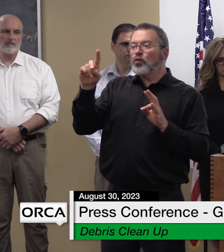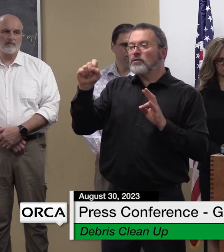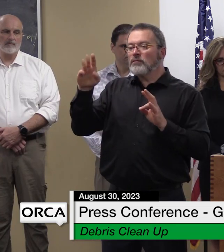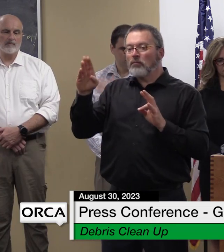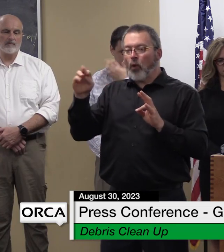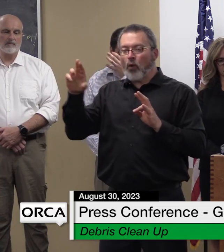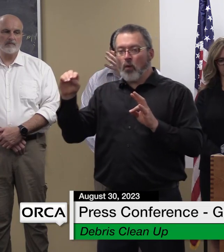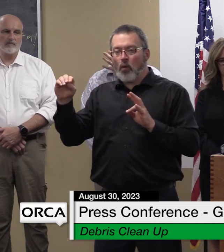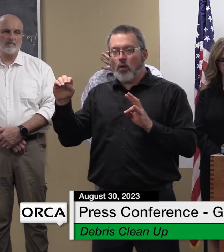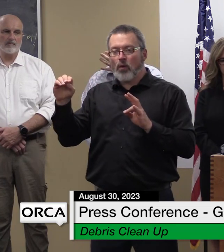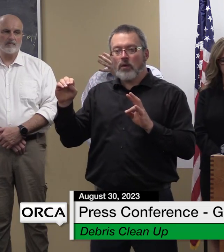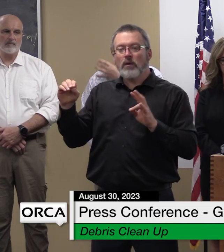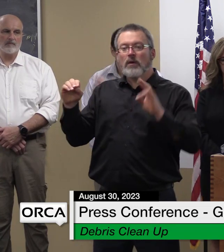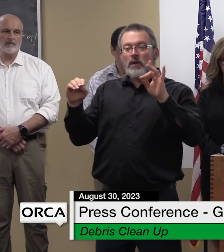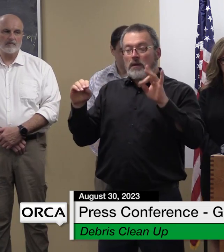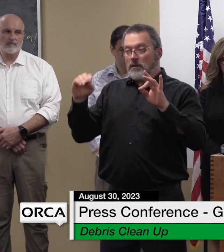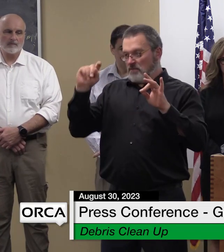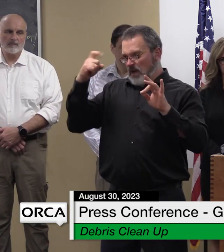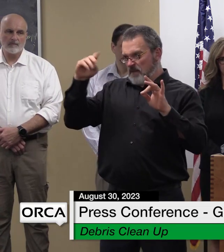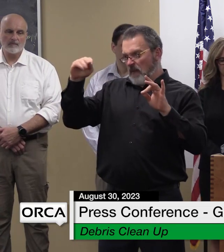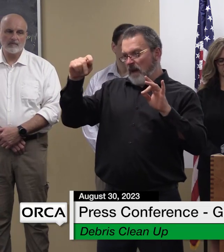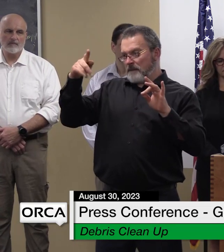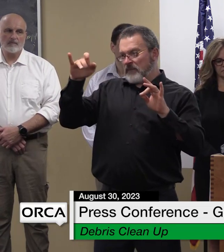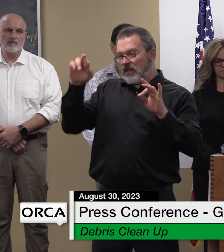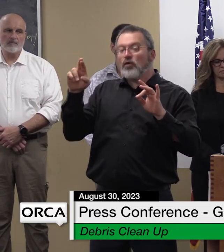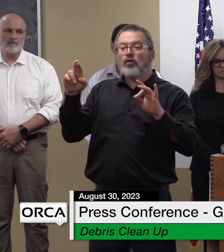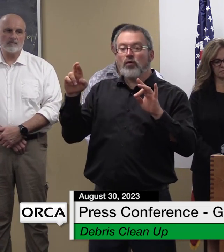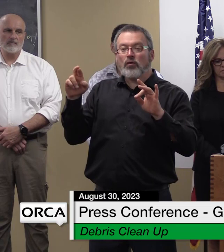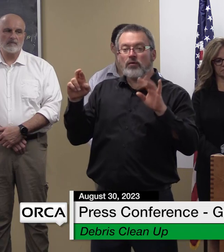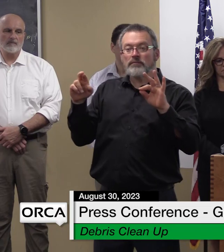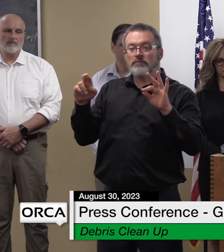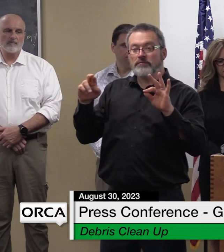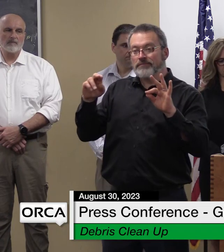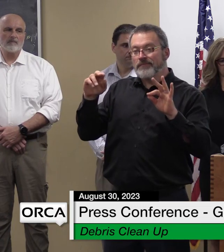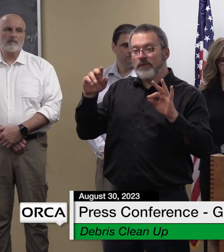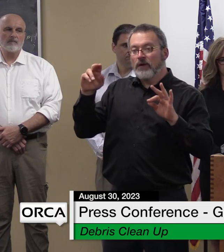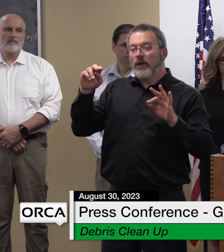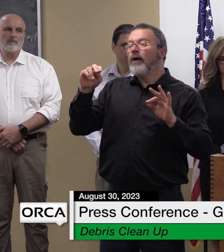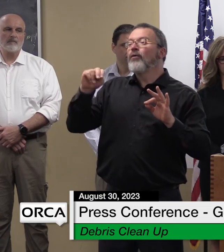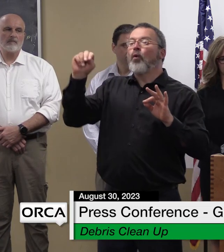in Montpelier, in the Northern Vermont University in Johnson.